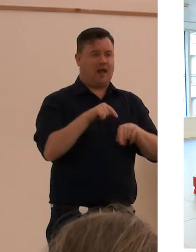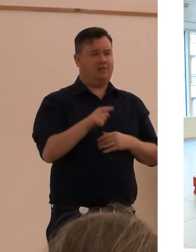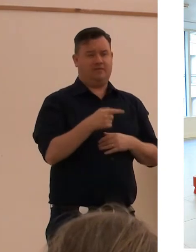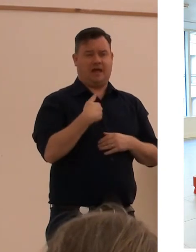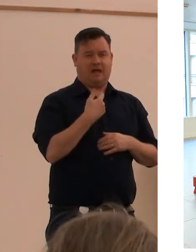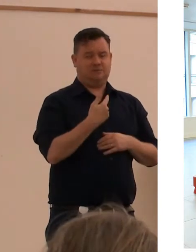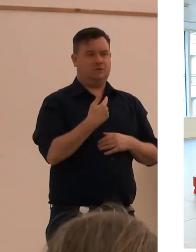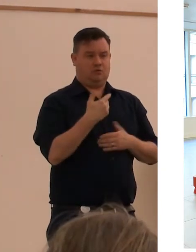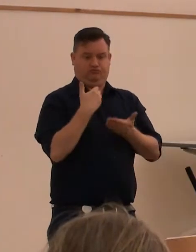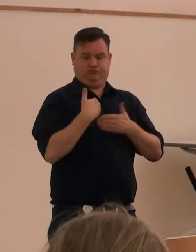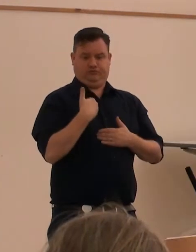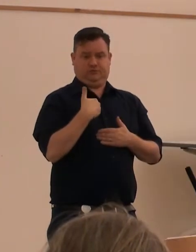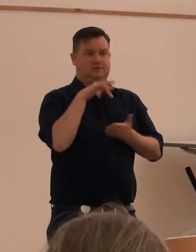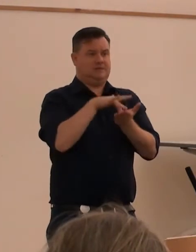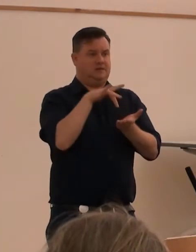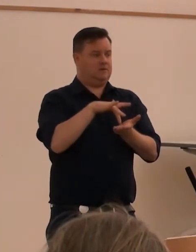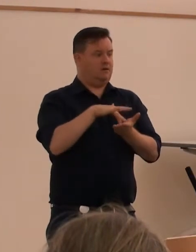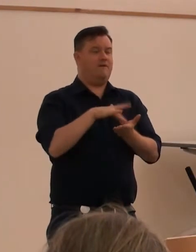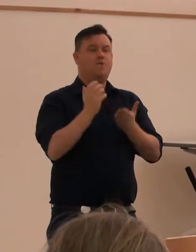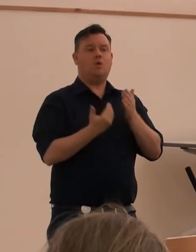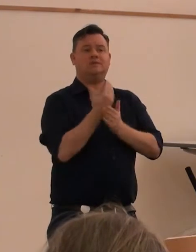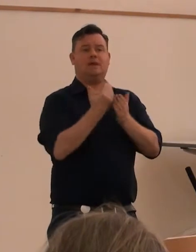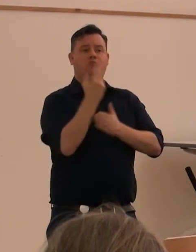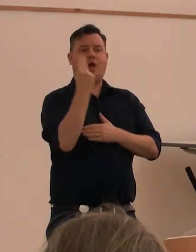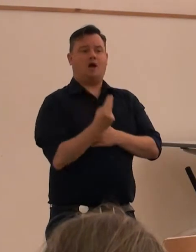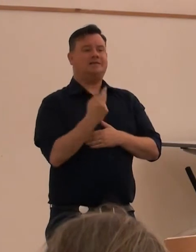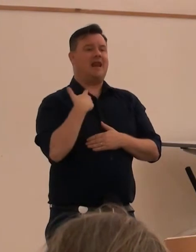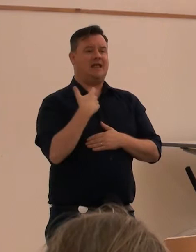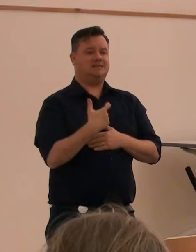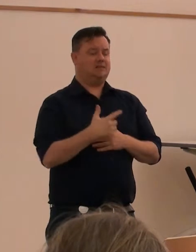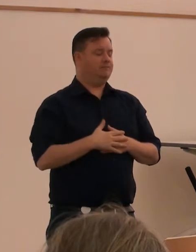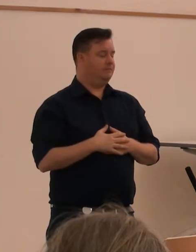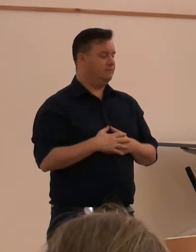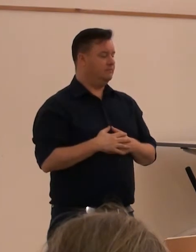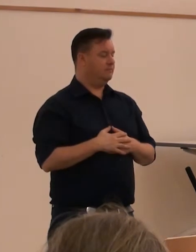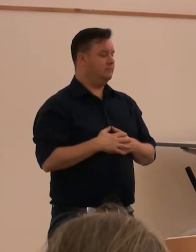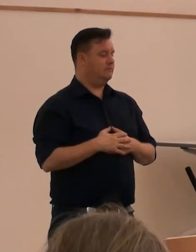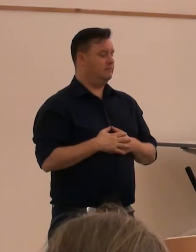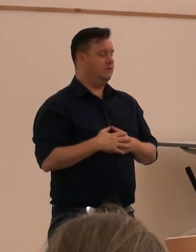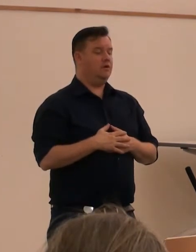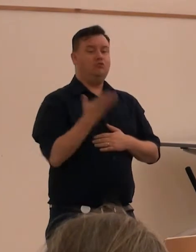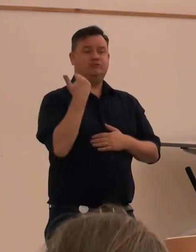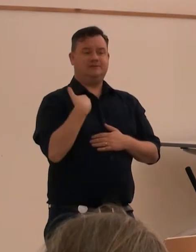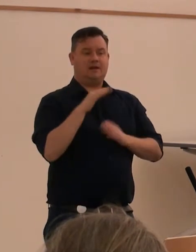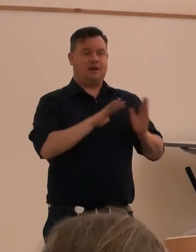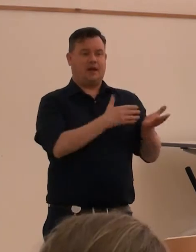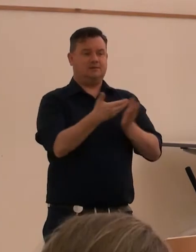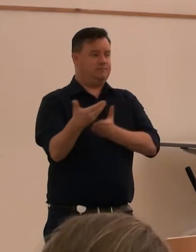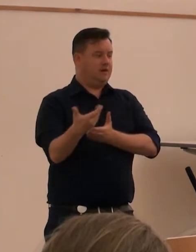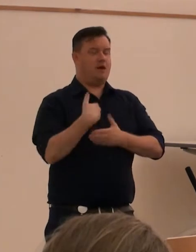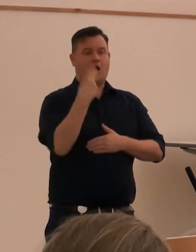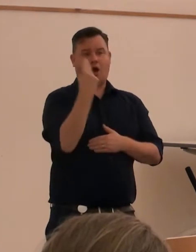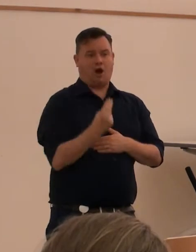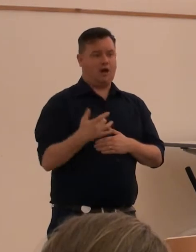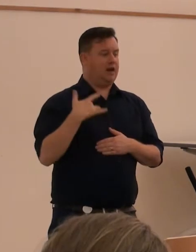Attenborough Centre for Contemporary Art in Leicester, who's had a recent exhibition called Art, Life